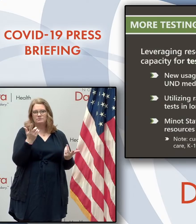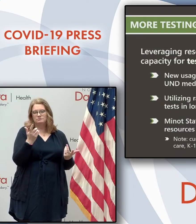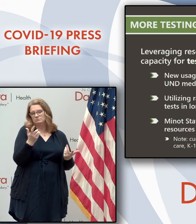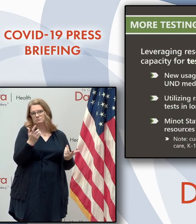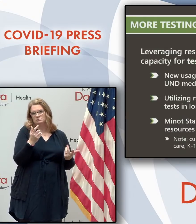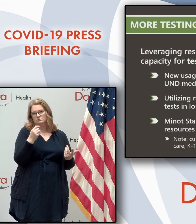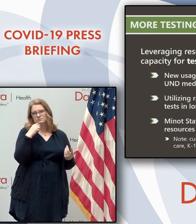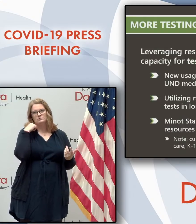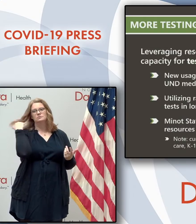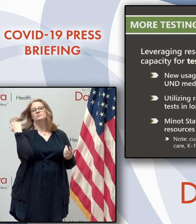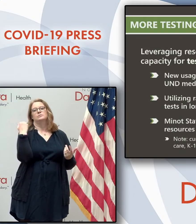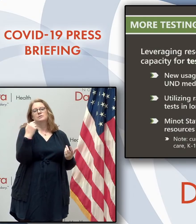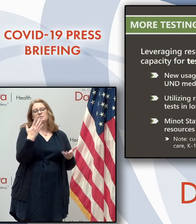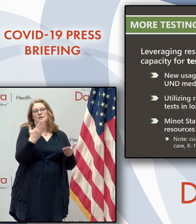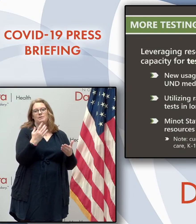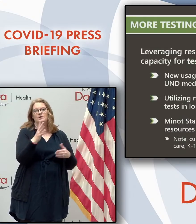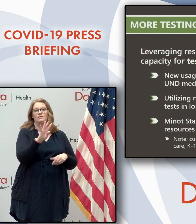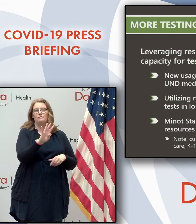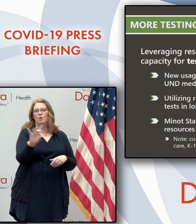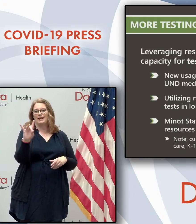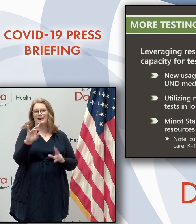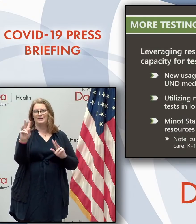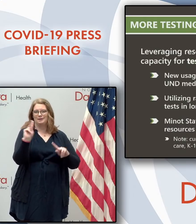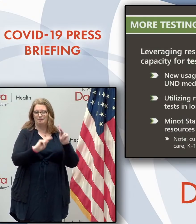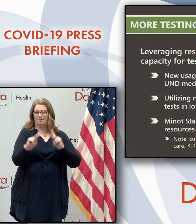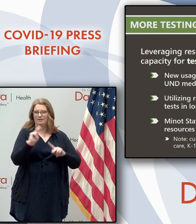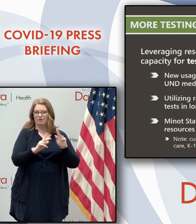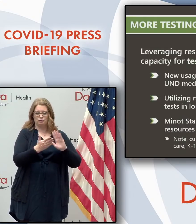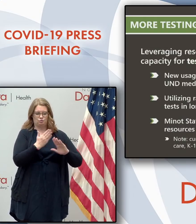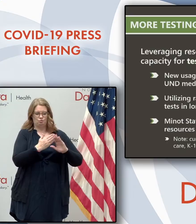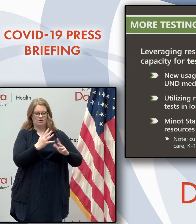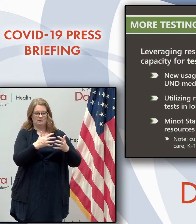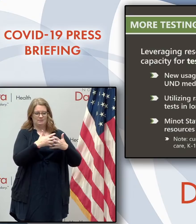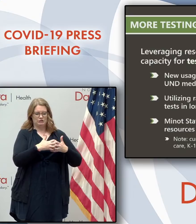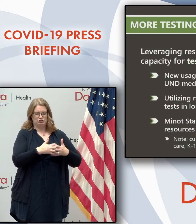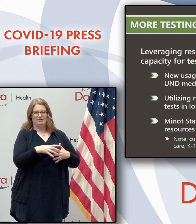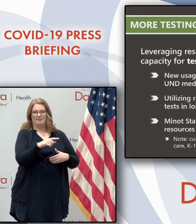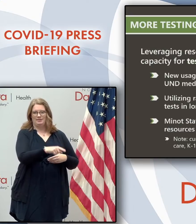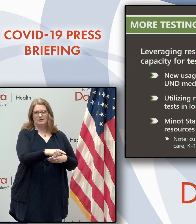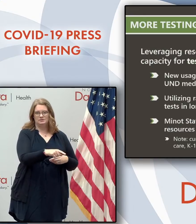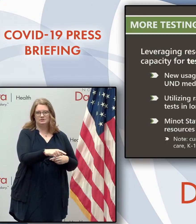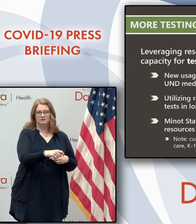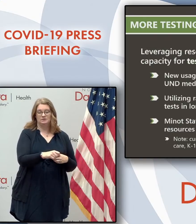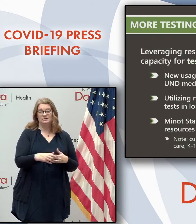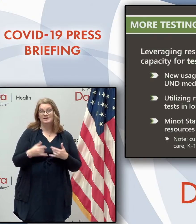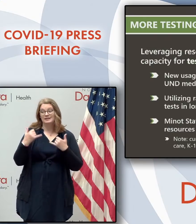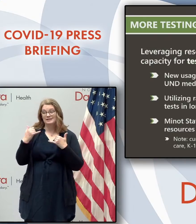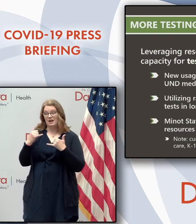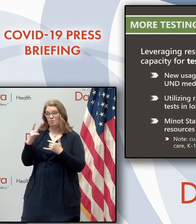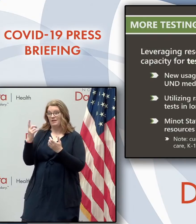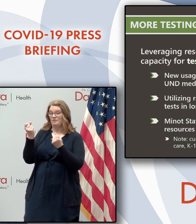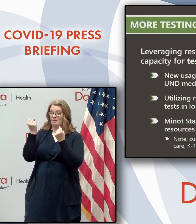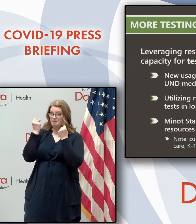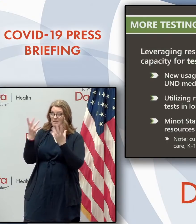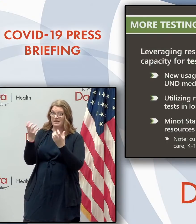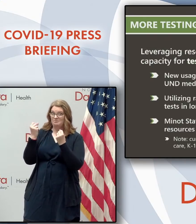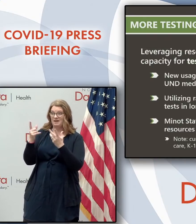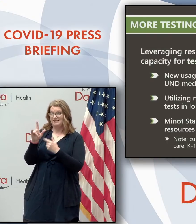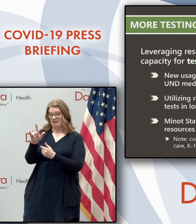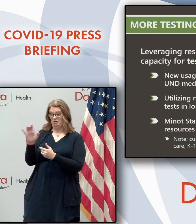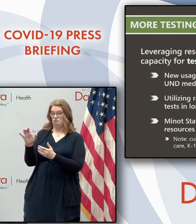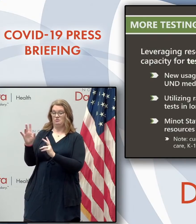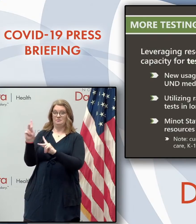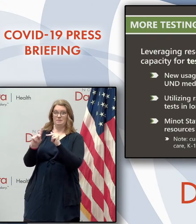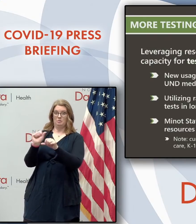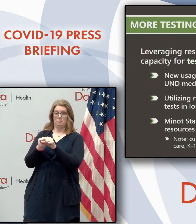be as few as 4 to 8 people to run that machine, where we now have hundreds of people working in our lab